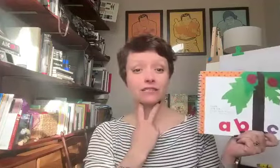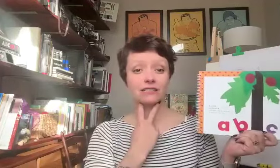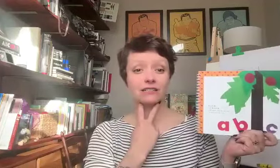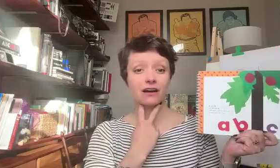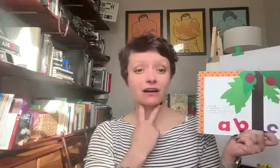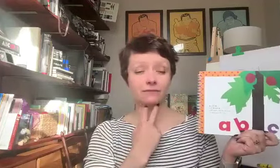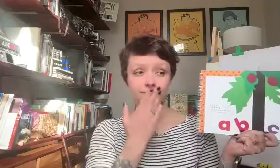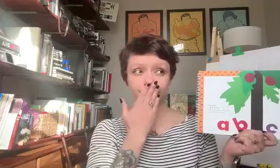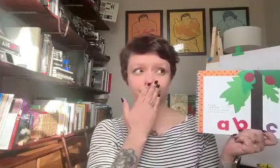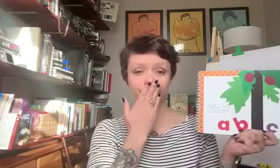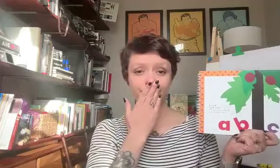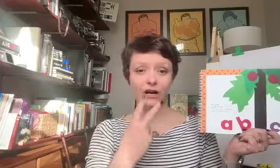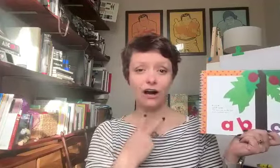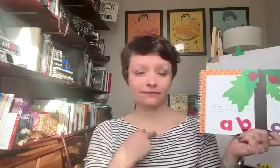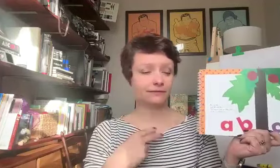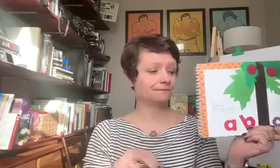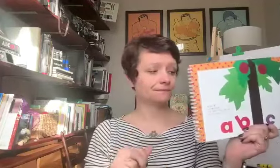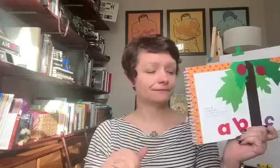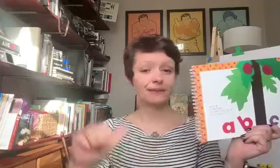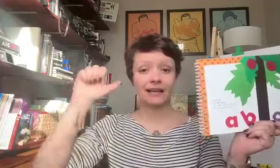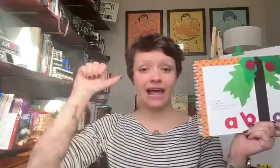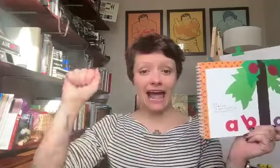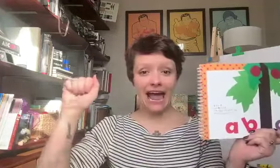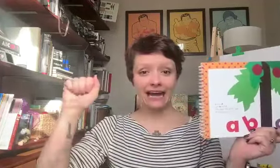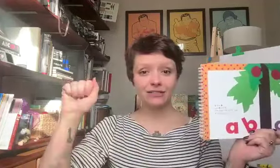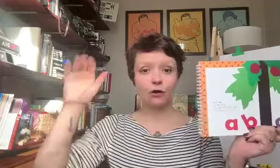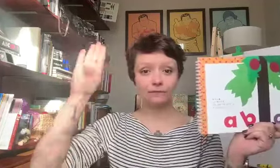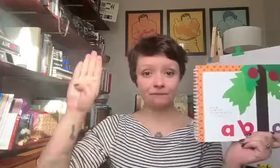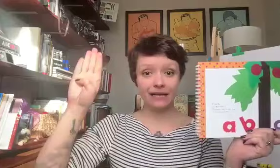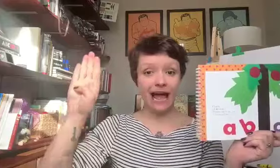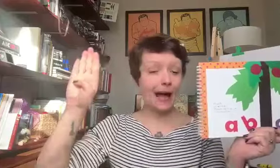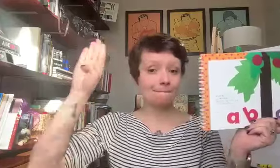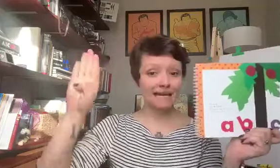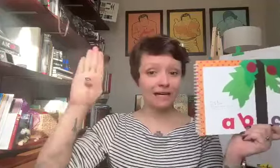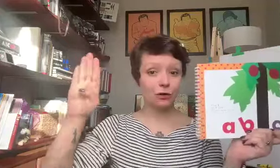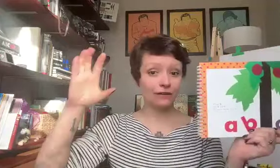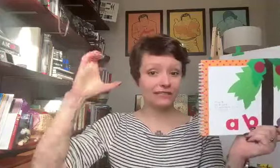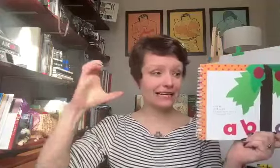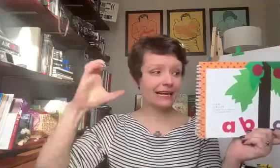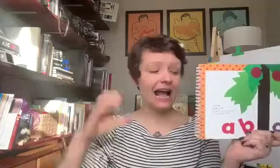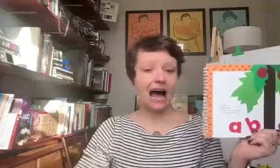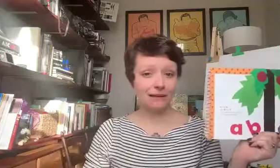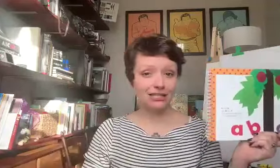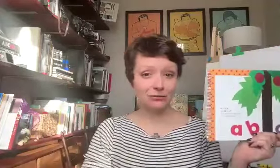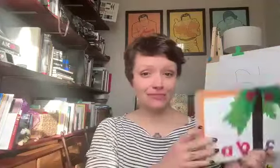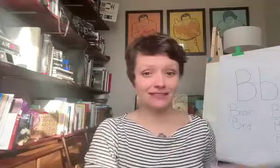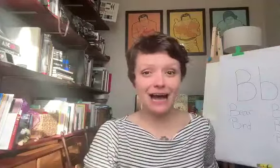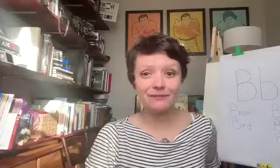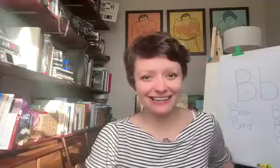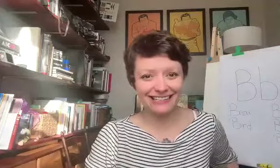voices off. A told M. Told C, I'll meet you at the top. Ready? This is a